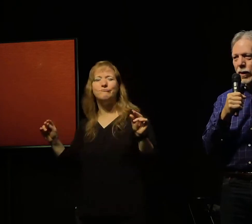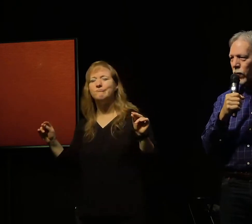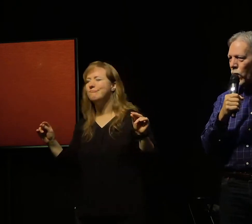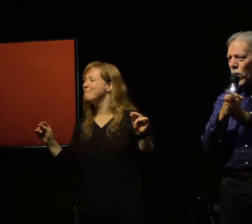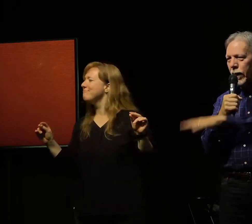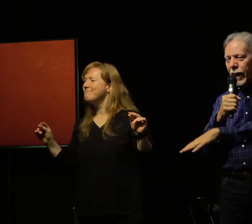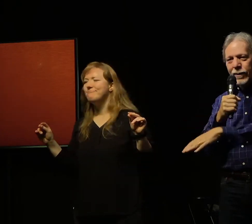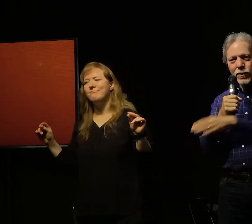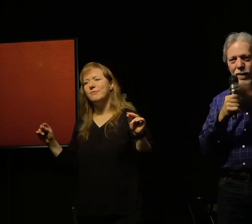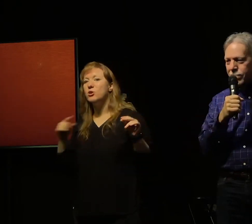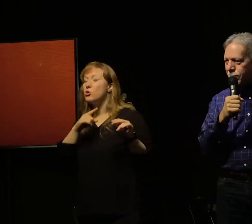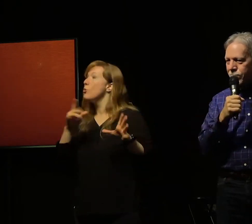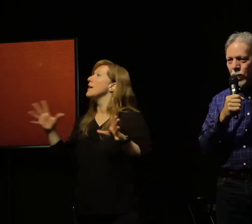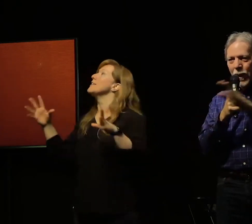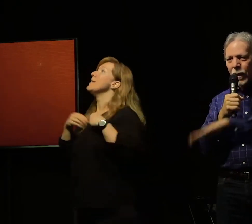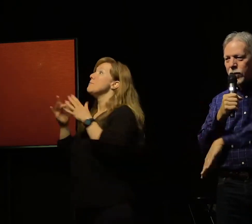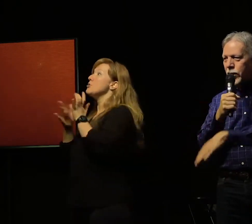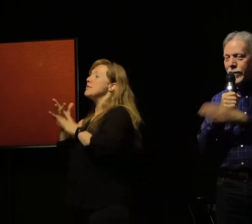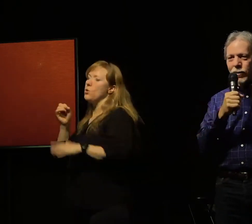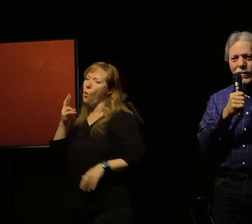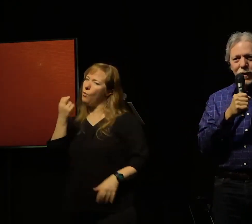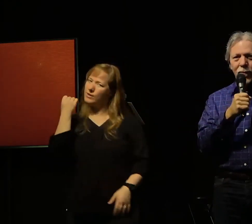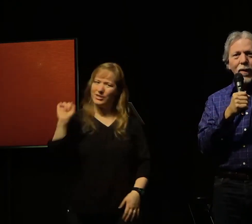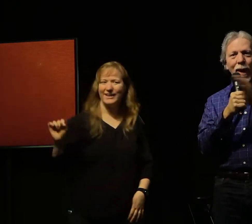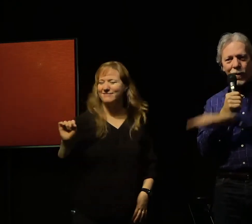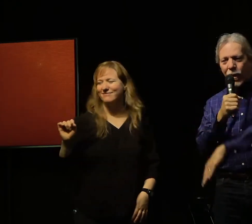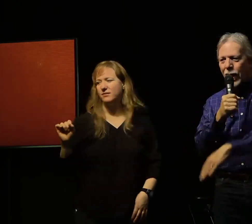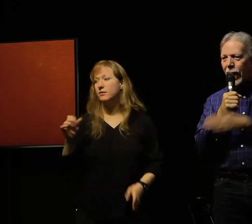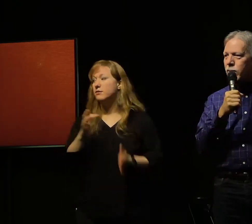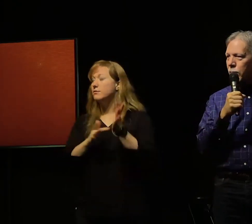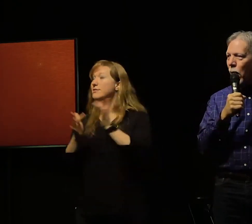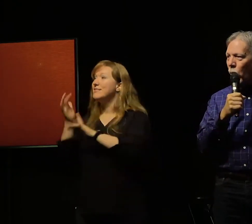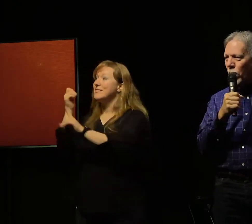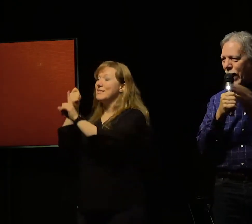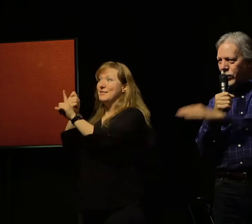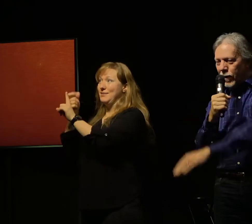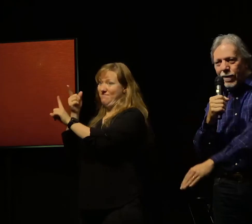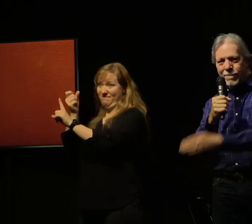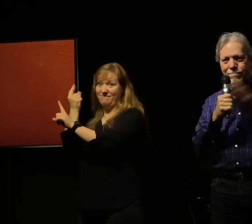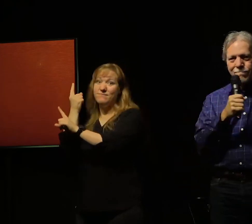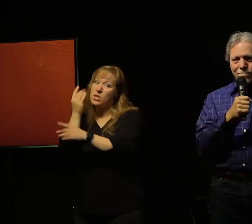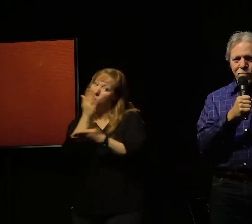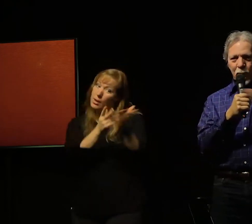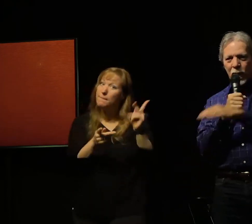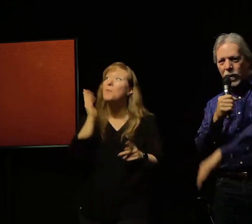It's either for or against. Jesus is a divider. He's a polarizer.